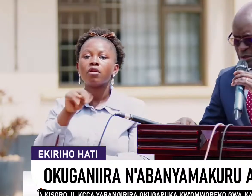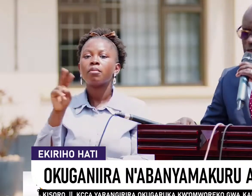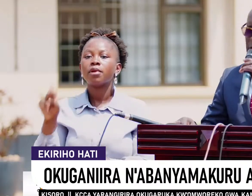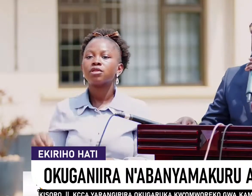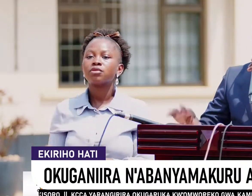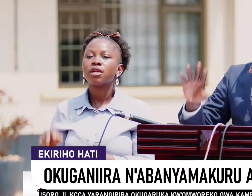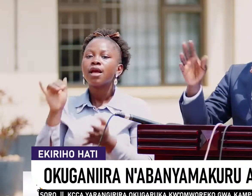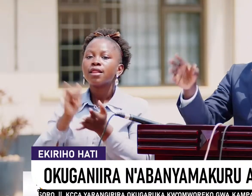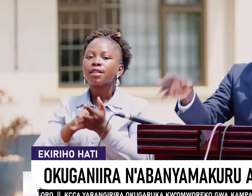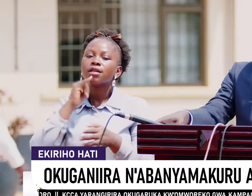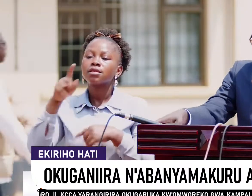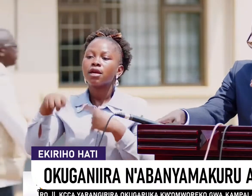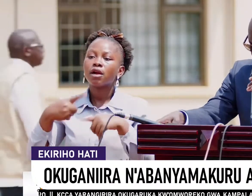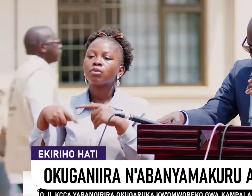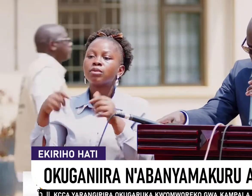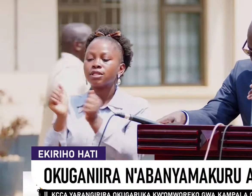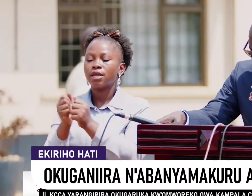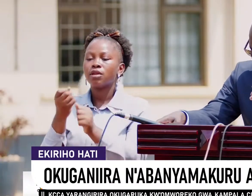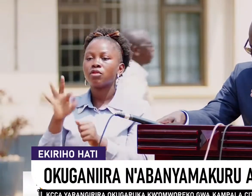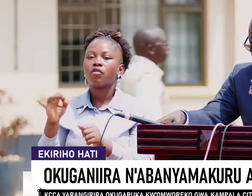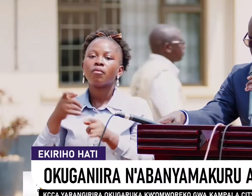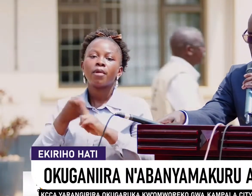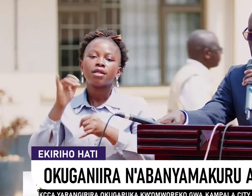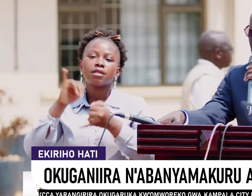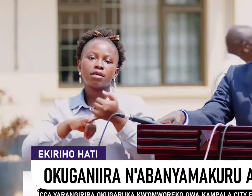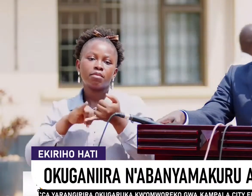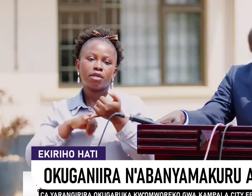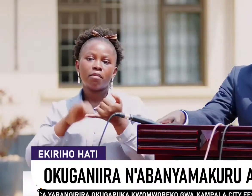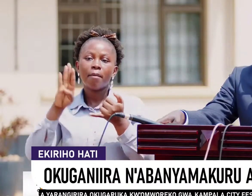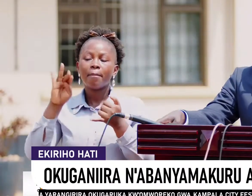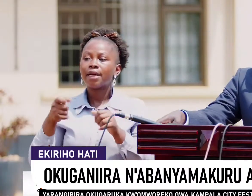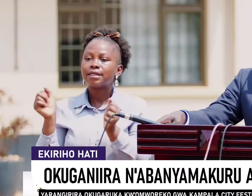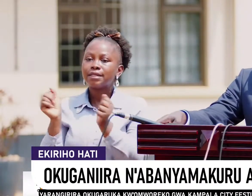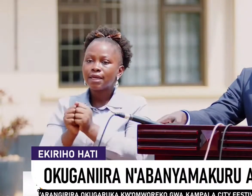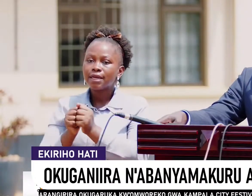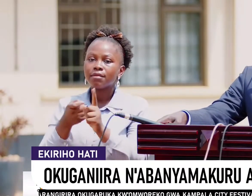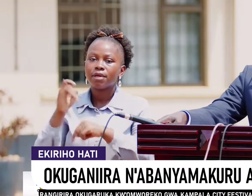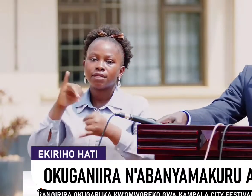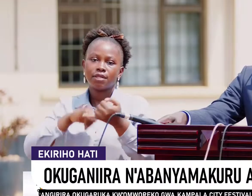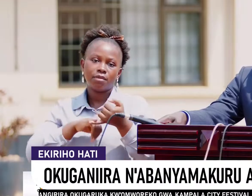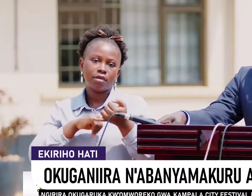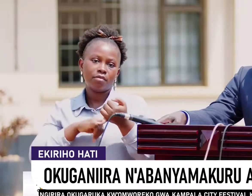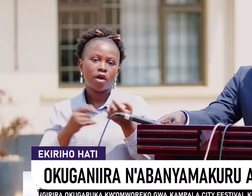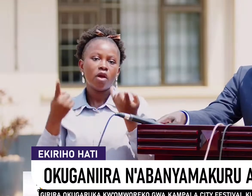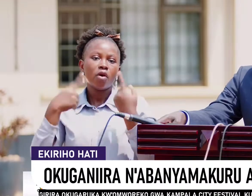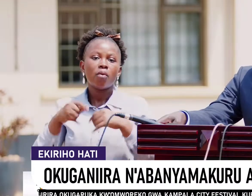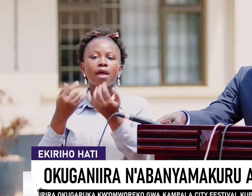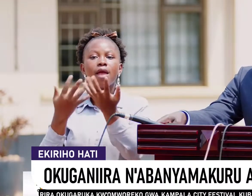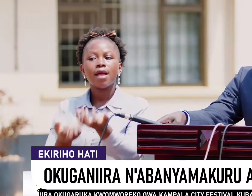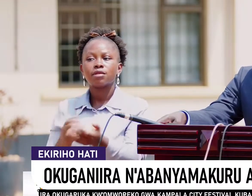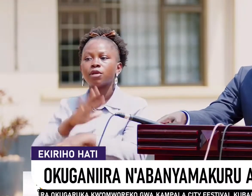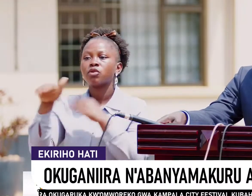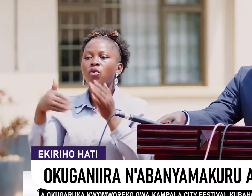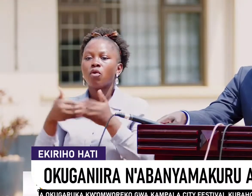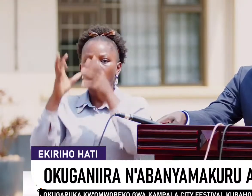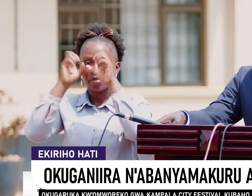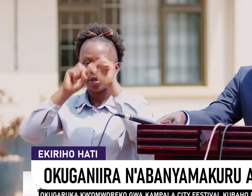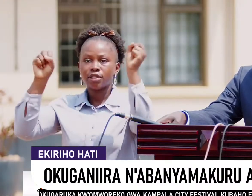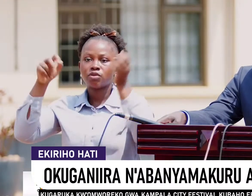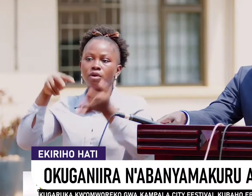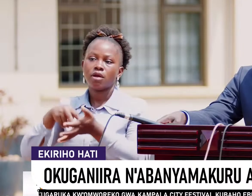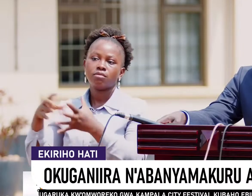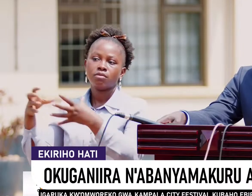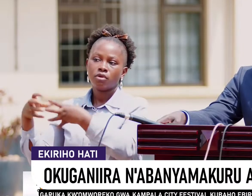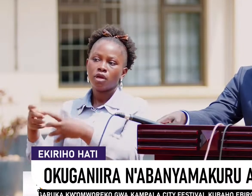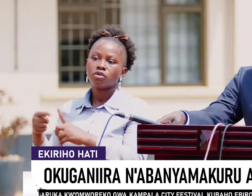nomination. That is around 10th of September. By 10th September, we expect all the presidential